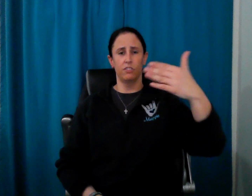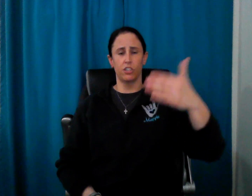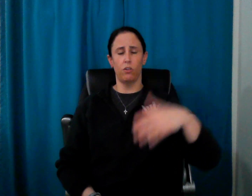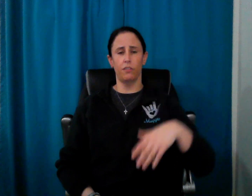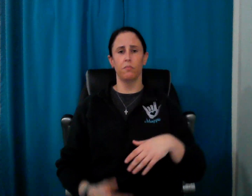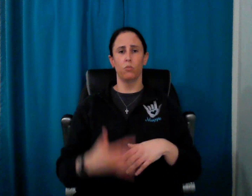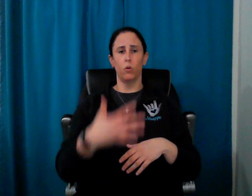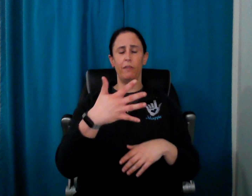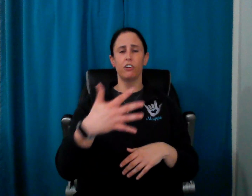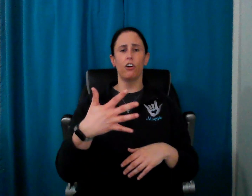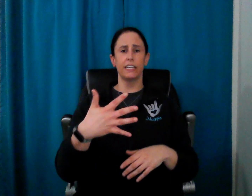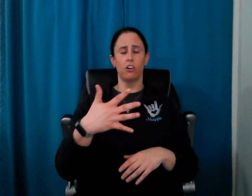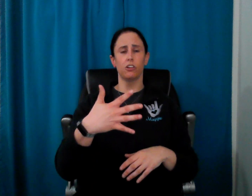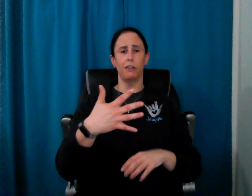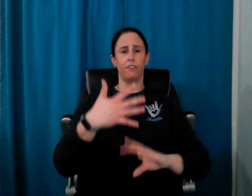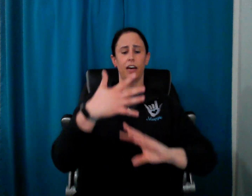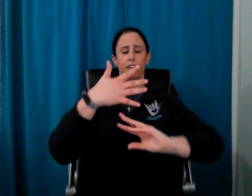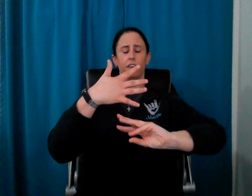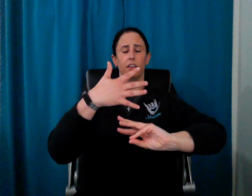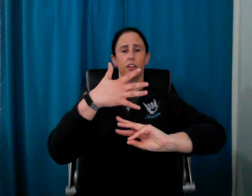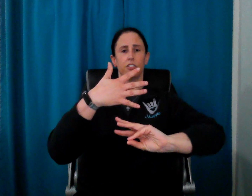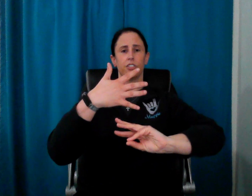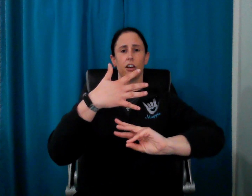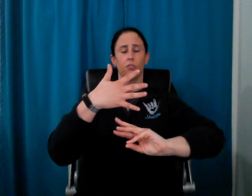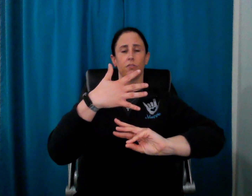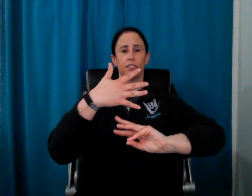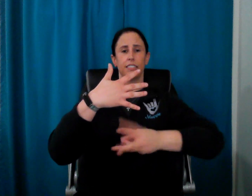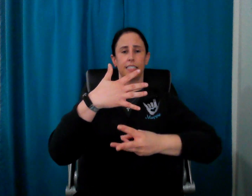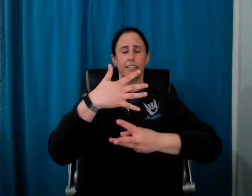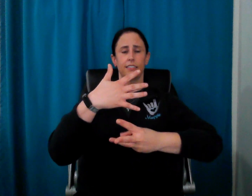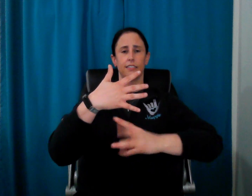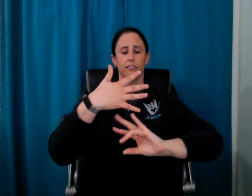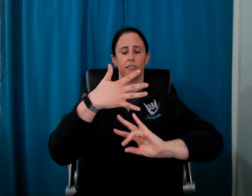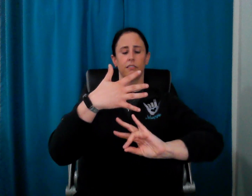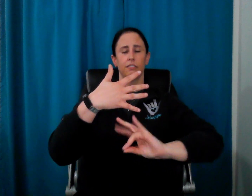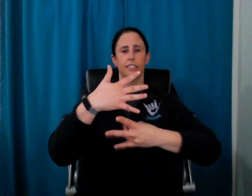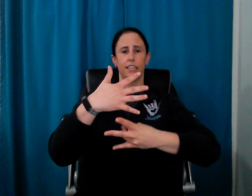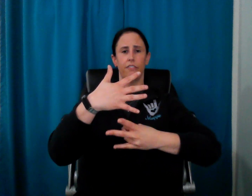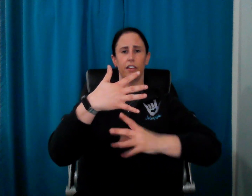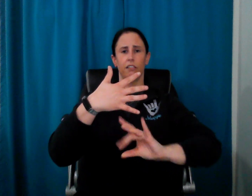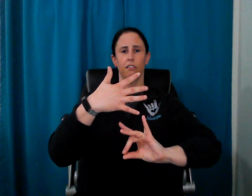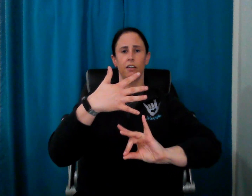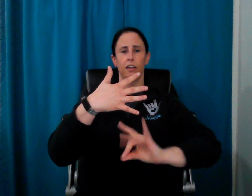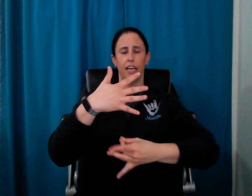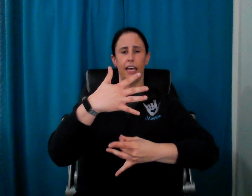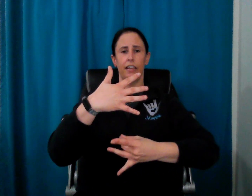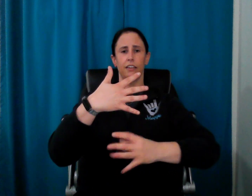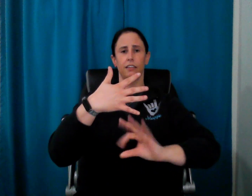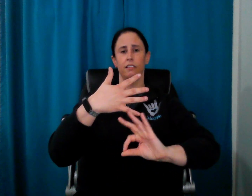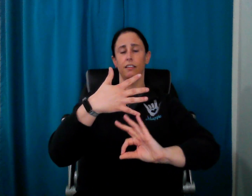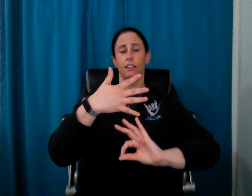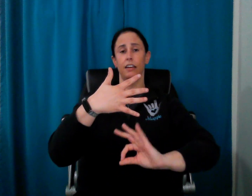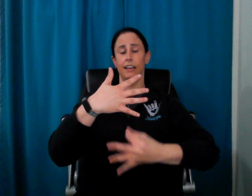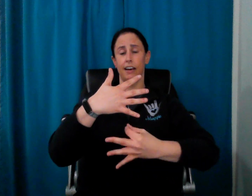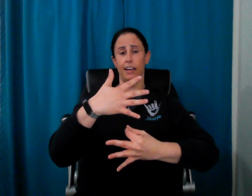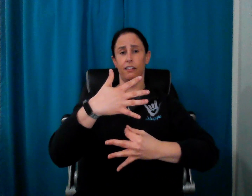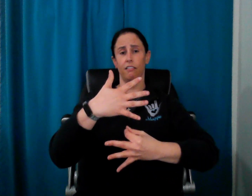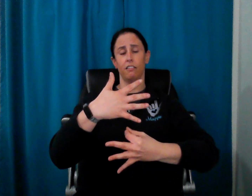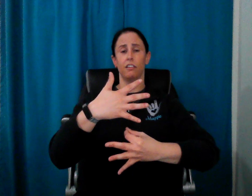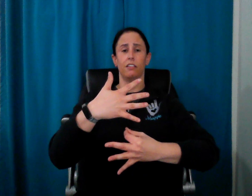so on. Well, we've already talked about 5. So 6, 7, 8, 9.